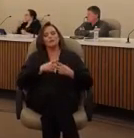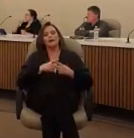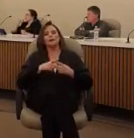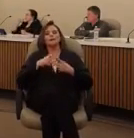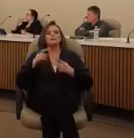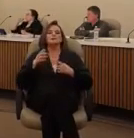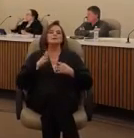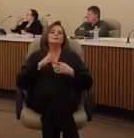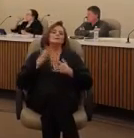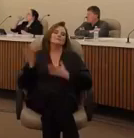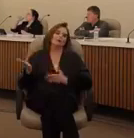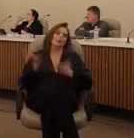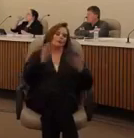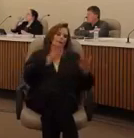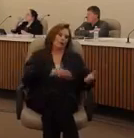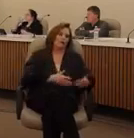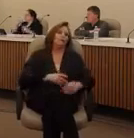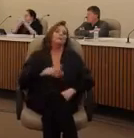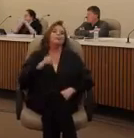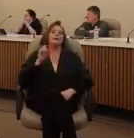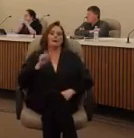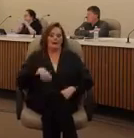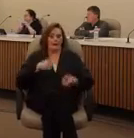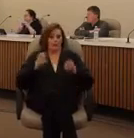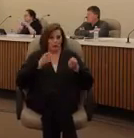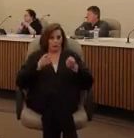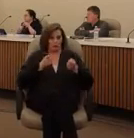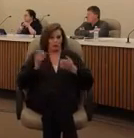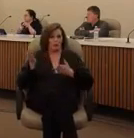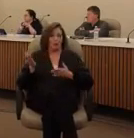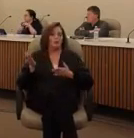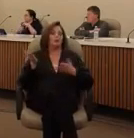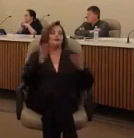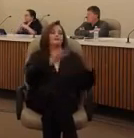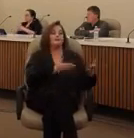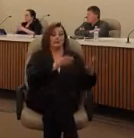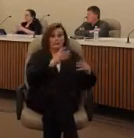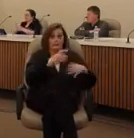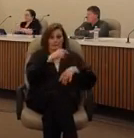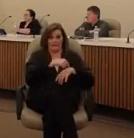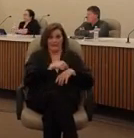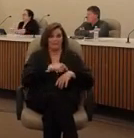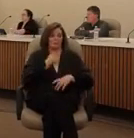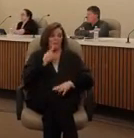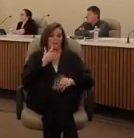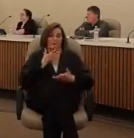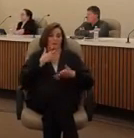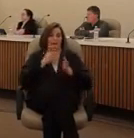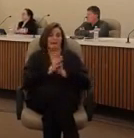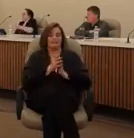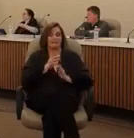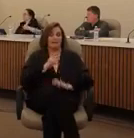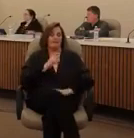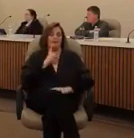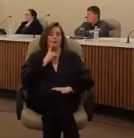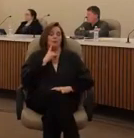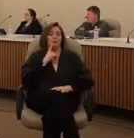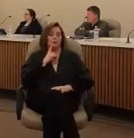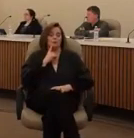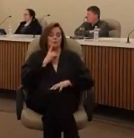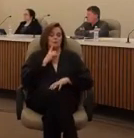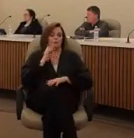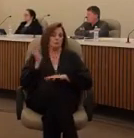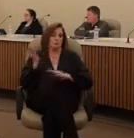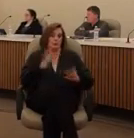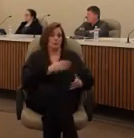thing. So they can control the delivery time so that they can have them come at the middle of the day or whatever. It's primarily box trucks,